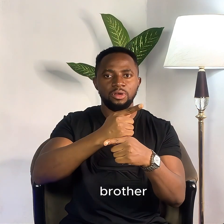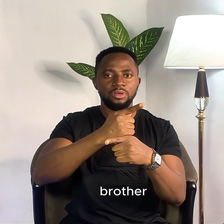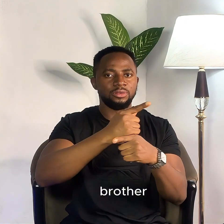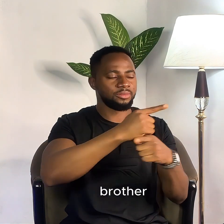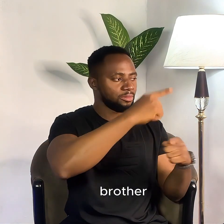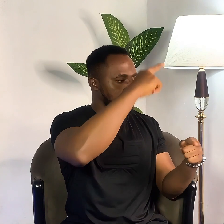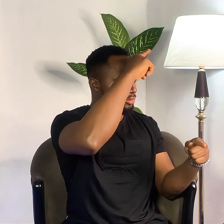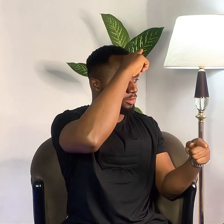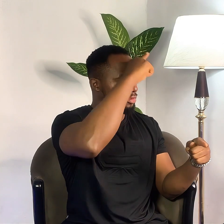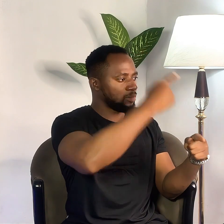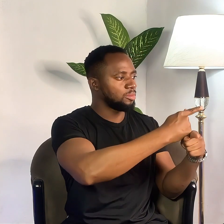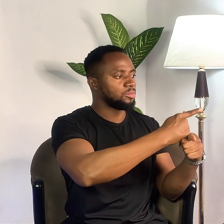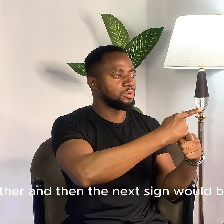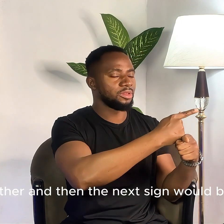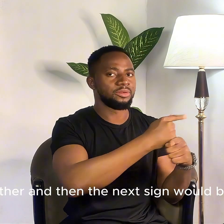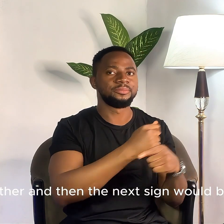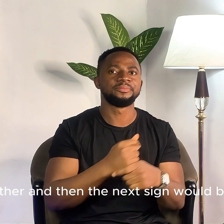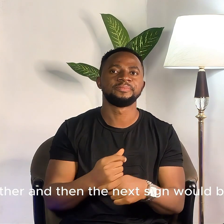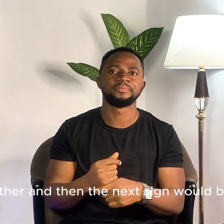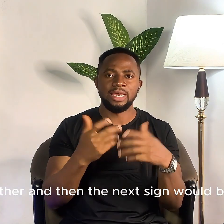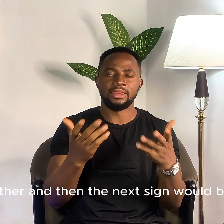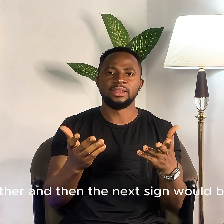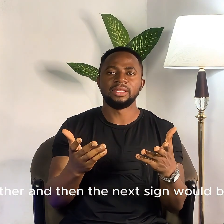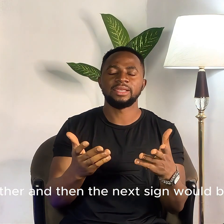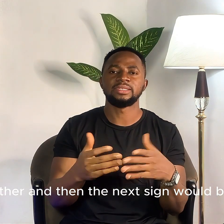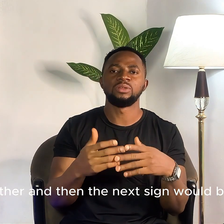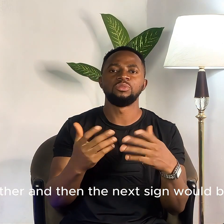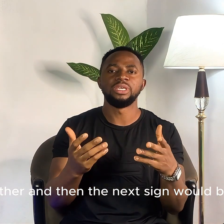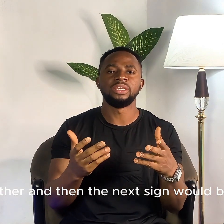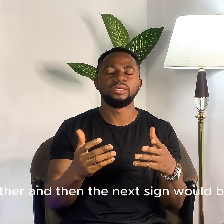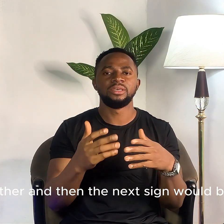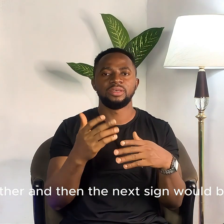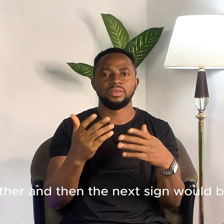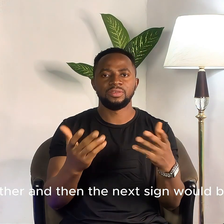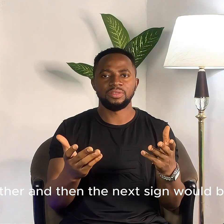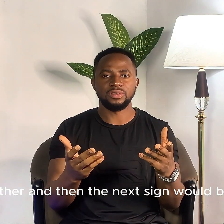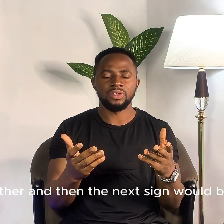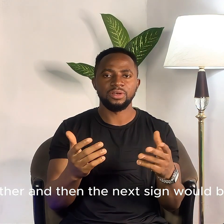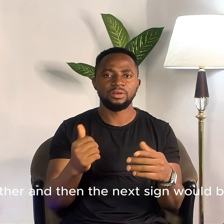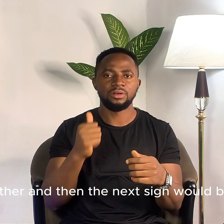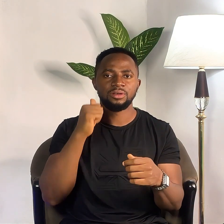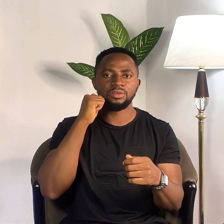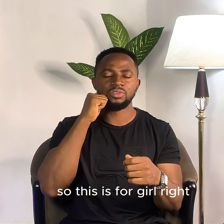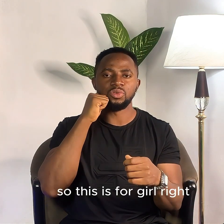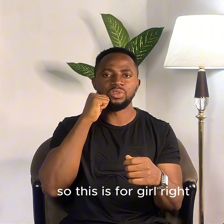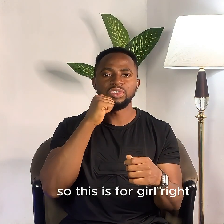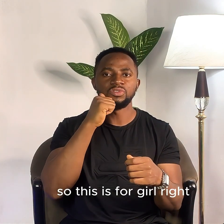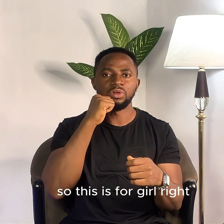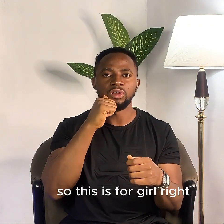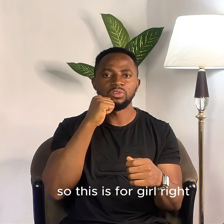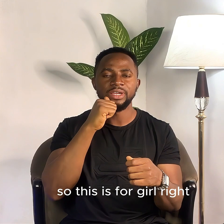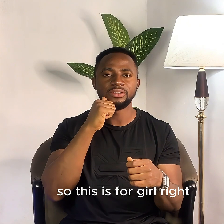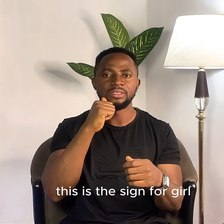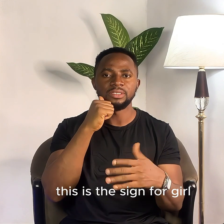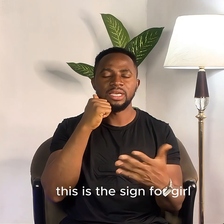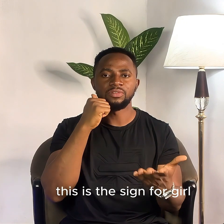brother, brother. And then the next sign would be sister. So this is for girl, right? This is a sign for